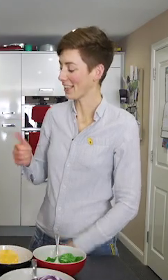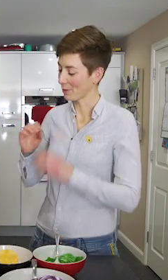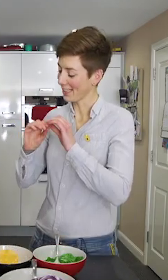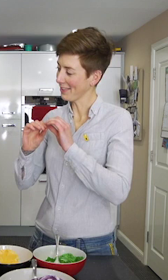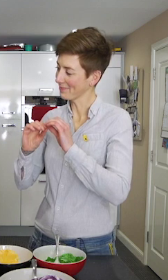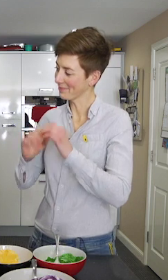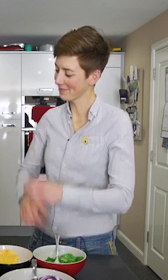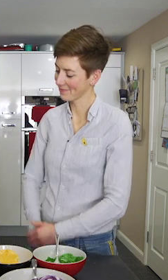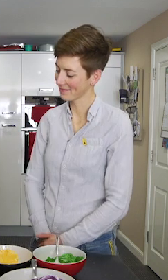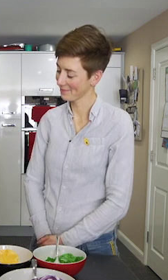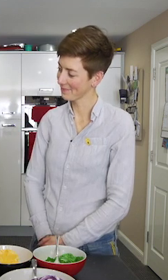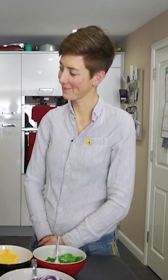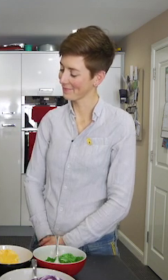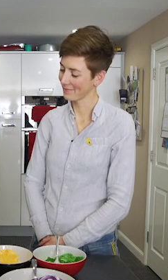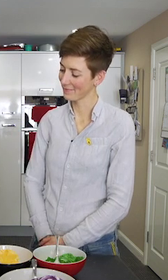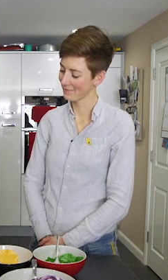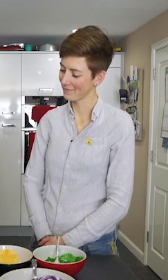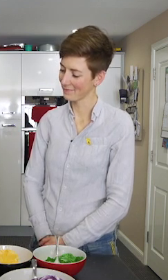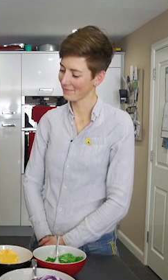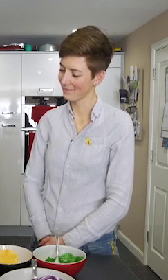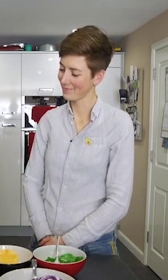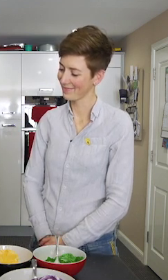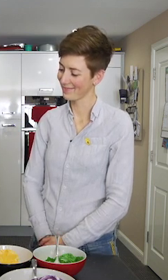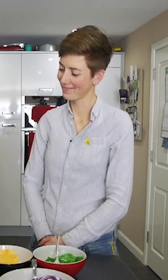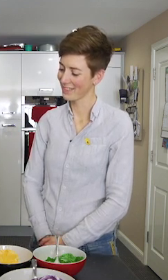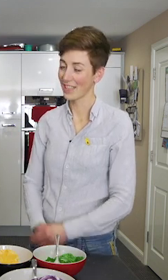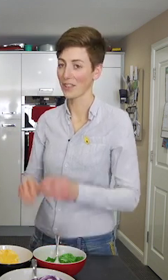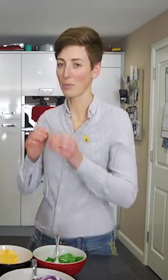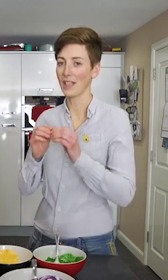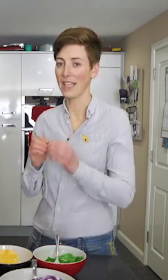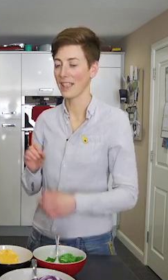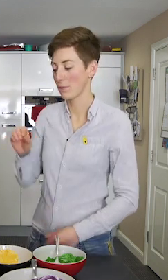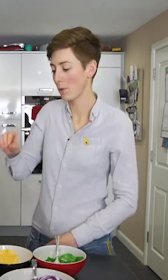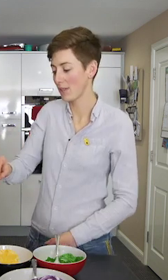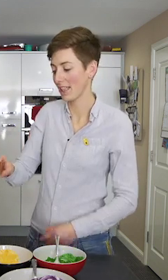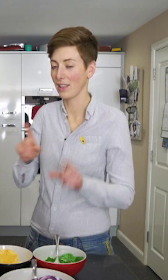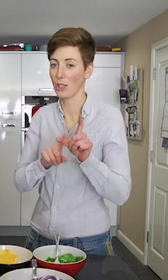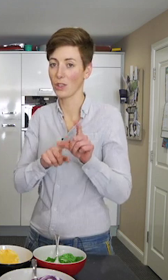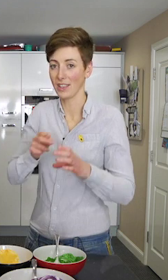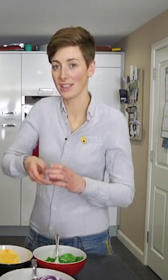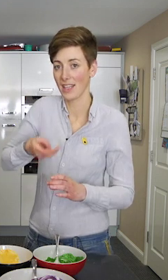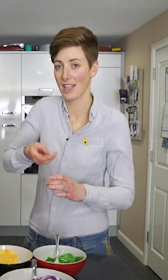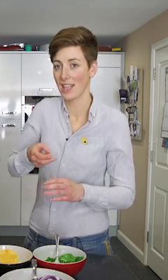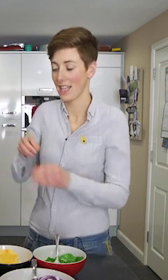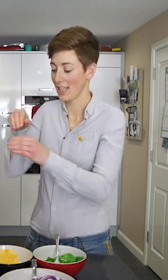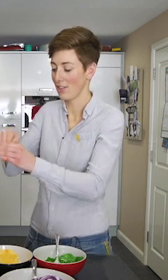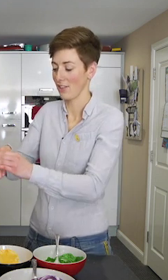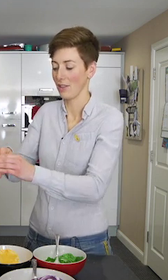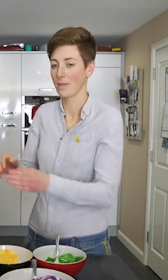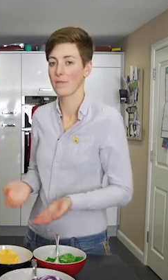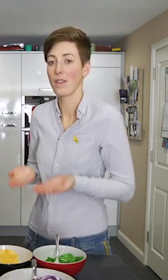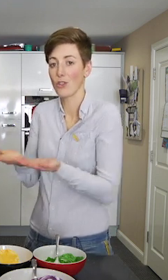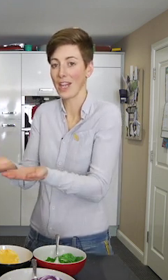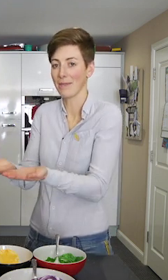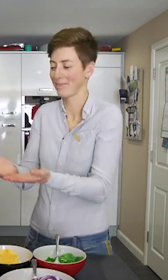What's next, Bryony? I'm going to put the yoghurt colours into the tray. So Bryony is putting the yoghurt